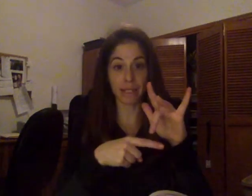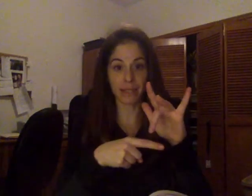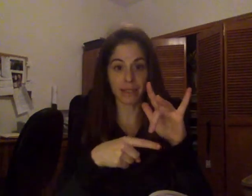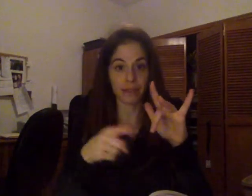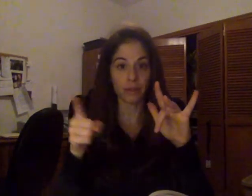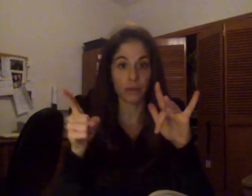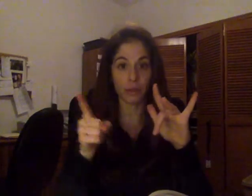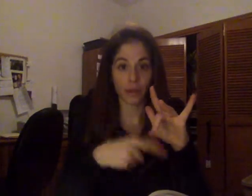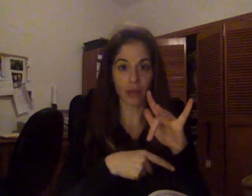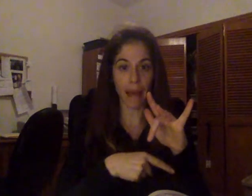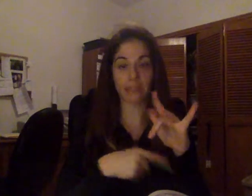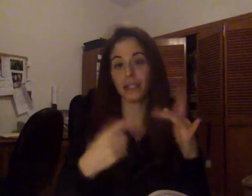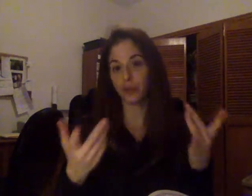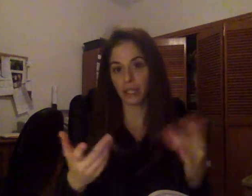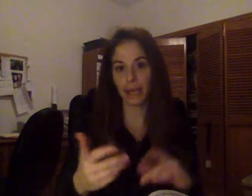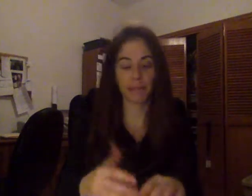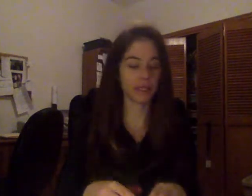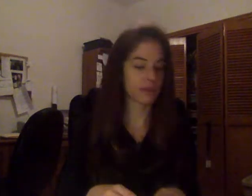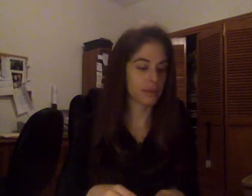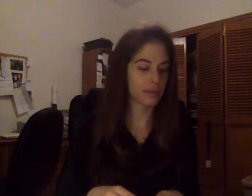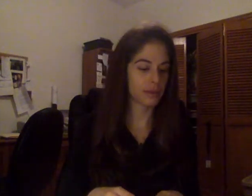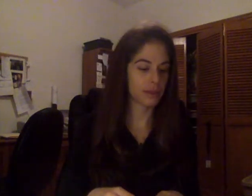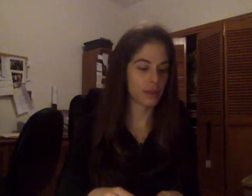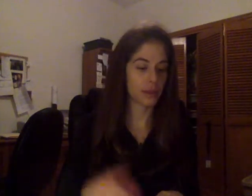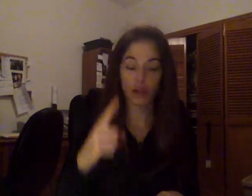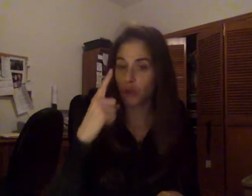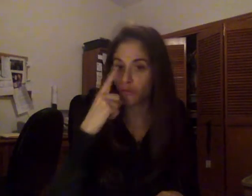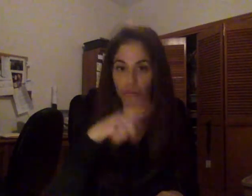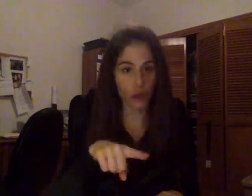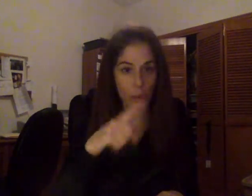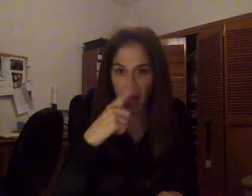Absent or skipped. Don't mind.